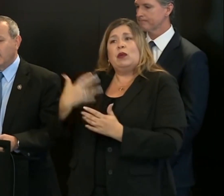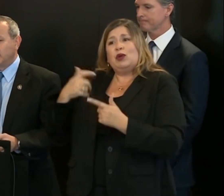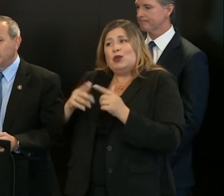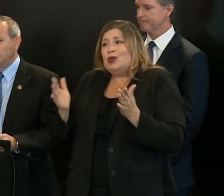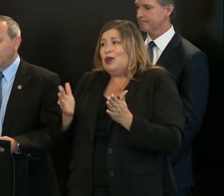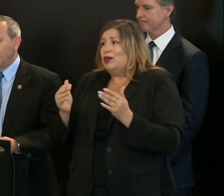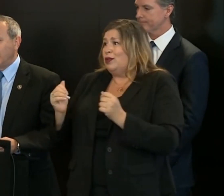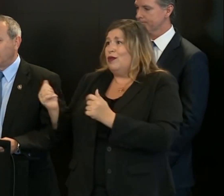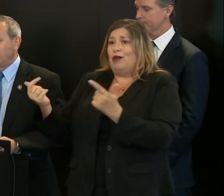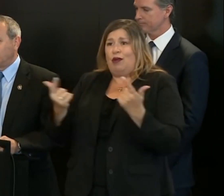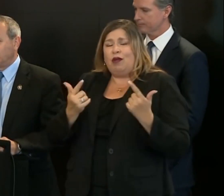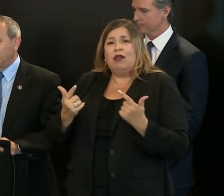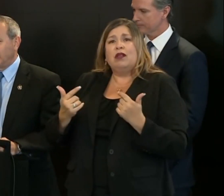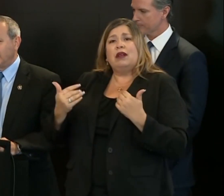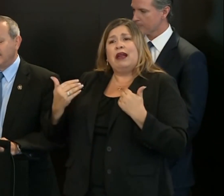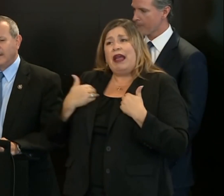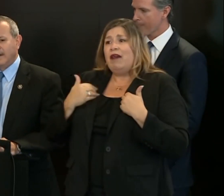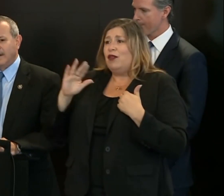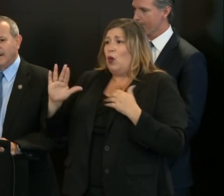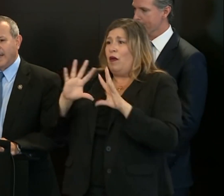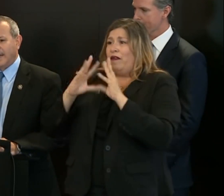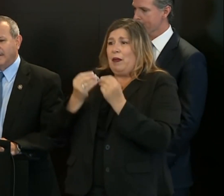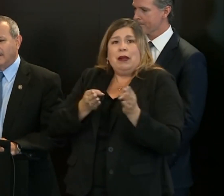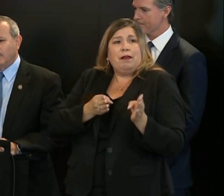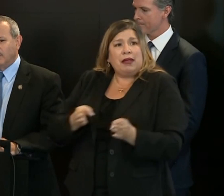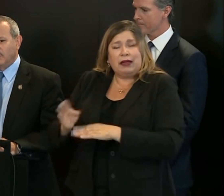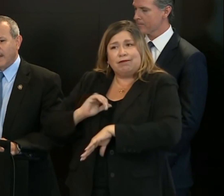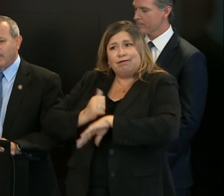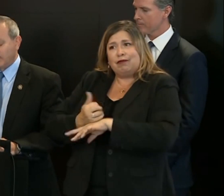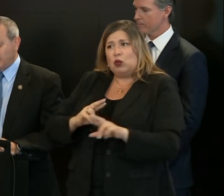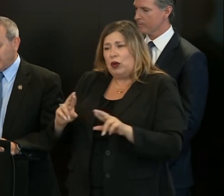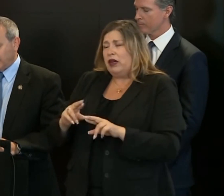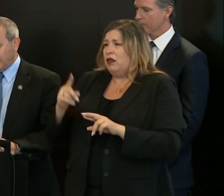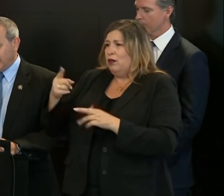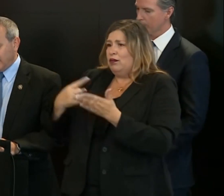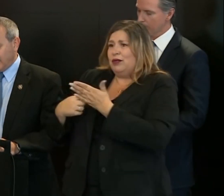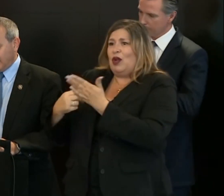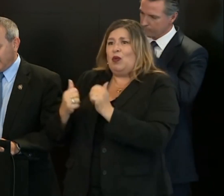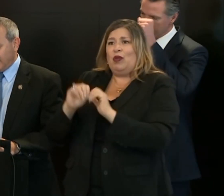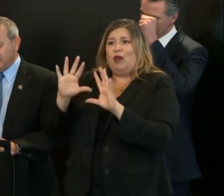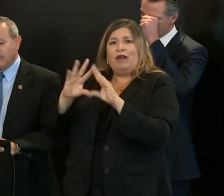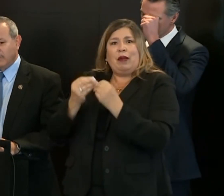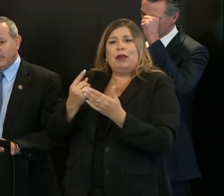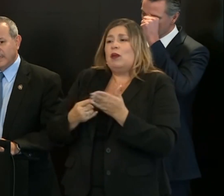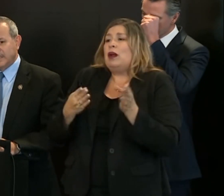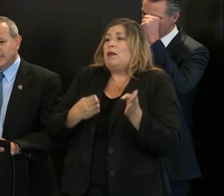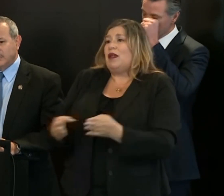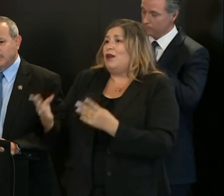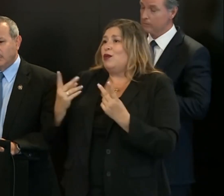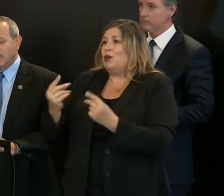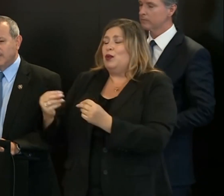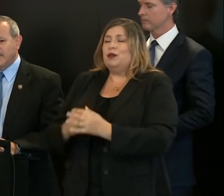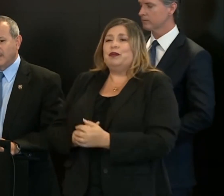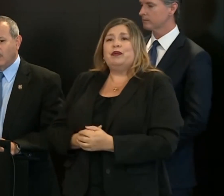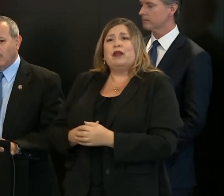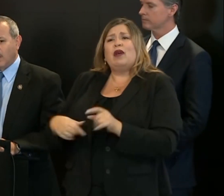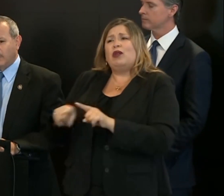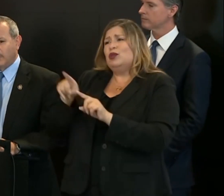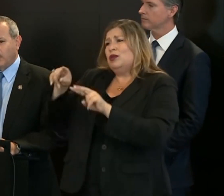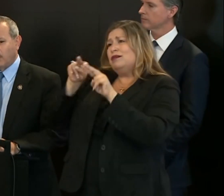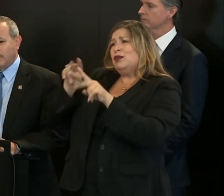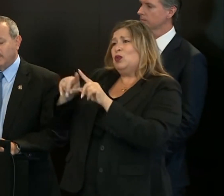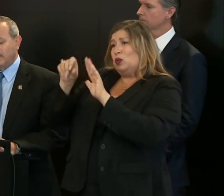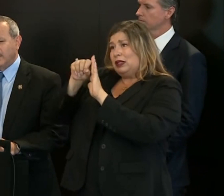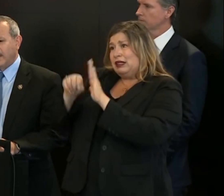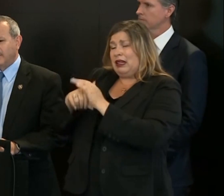encourage everyone to have a family plan and review that with your family. And really listen to state and local